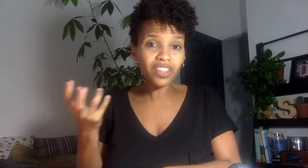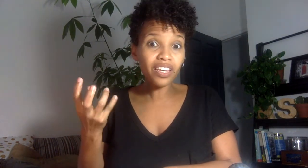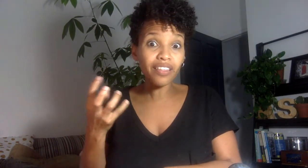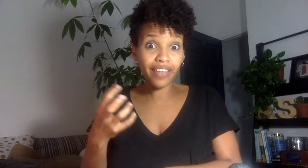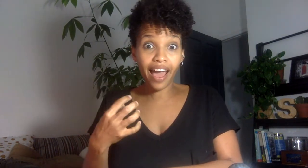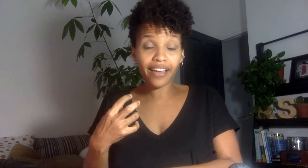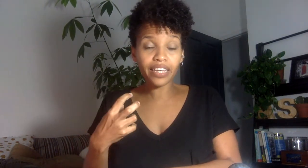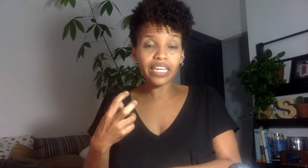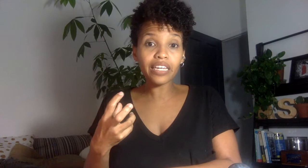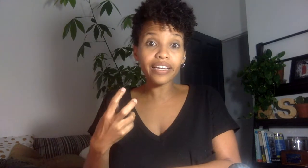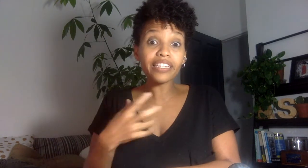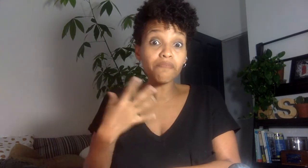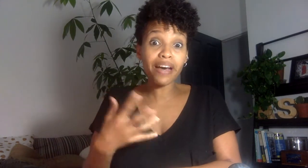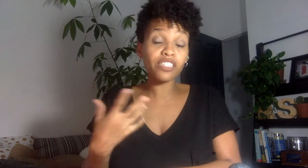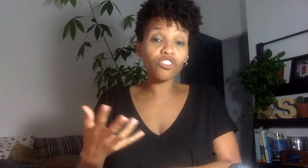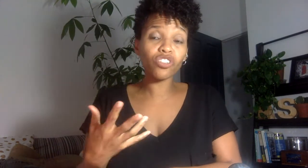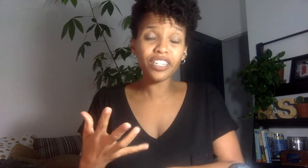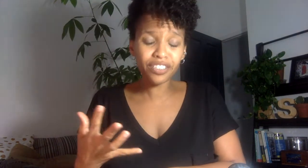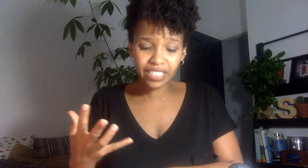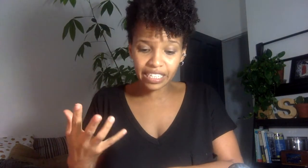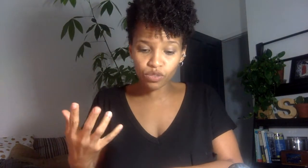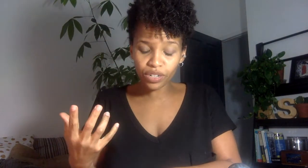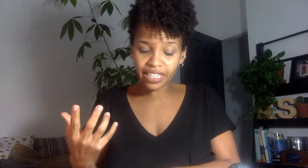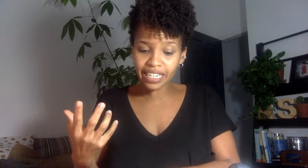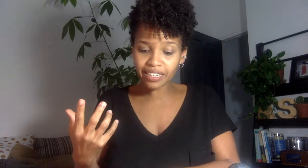think that his message here is really